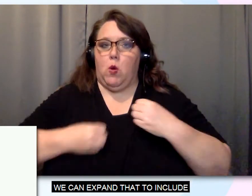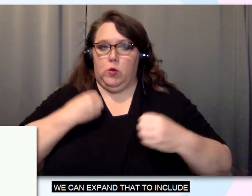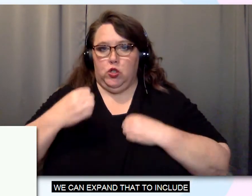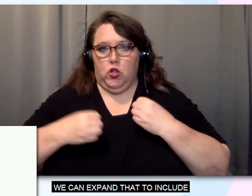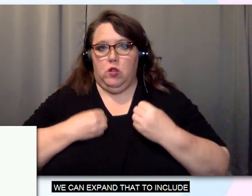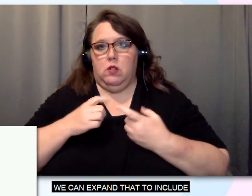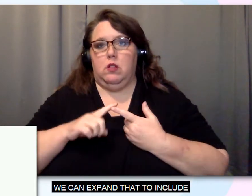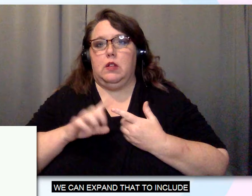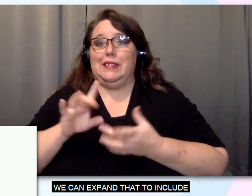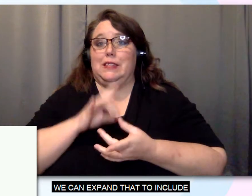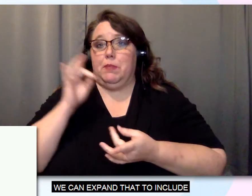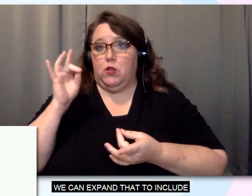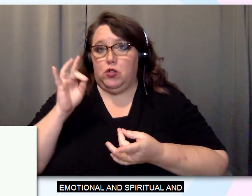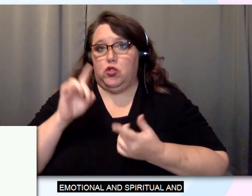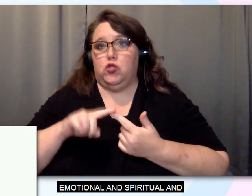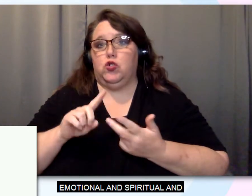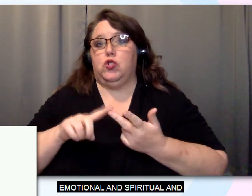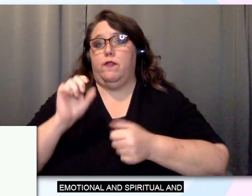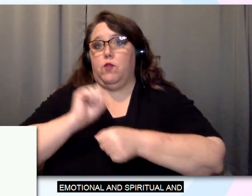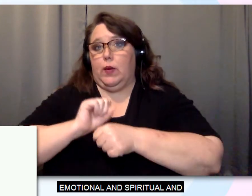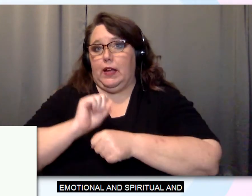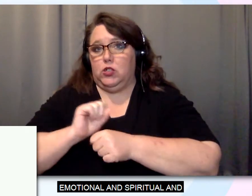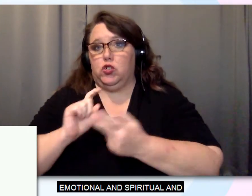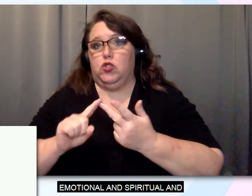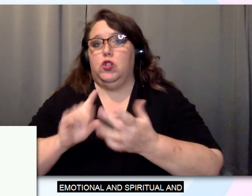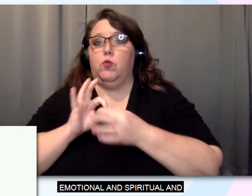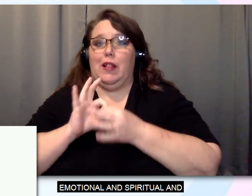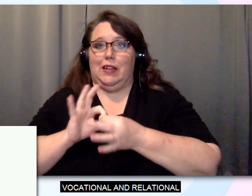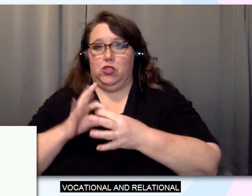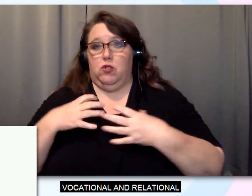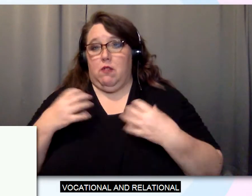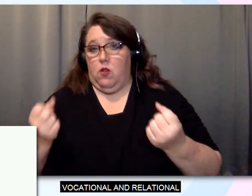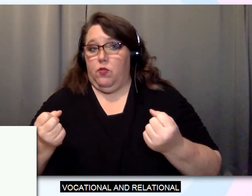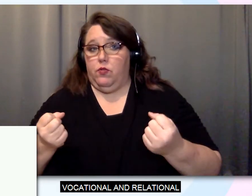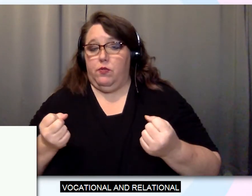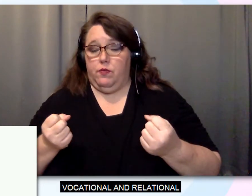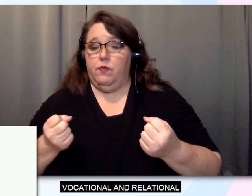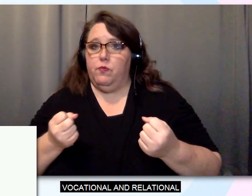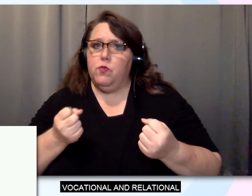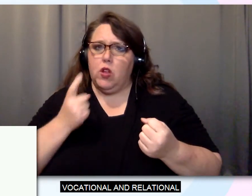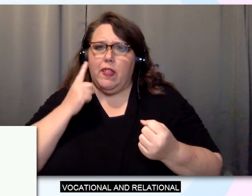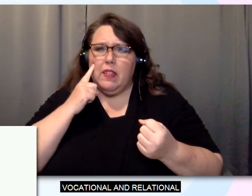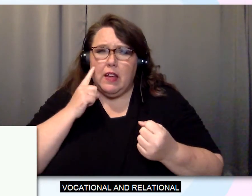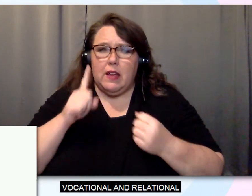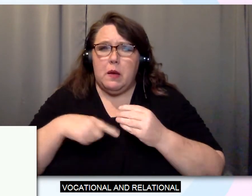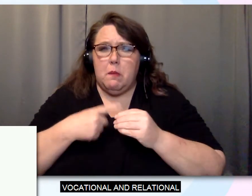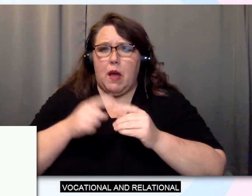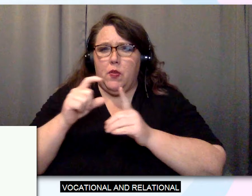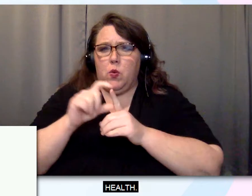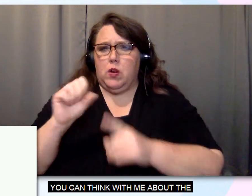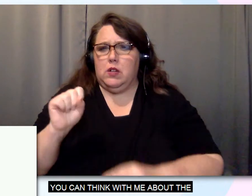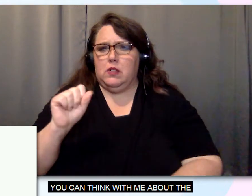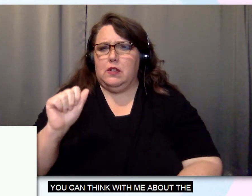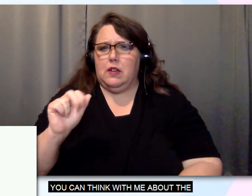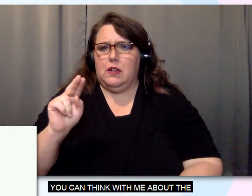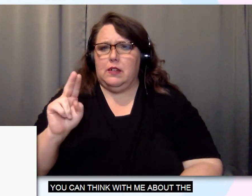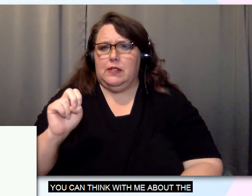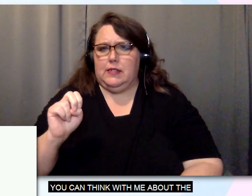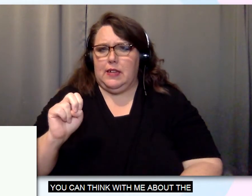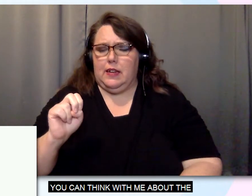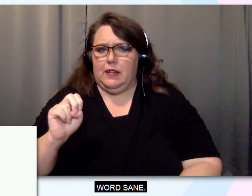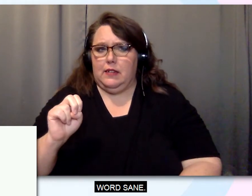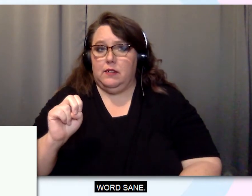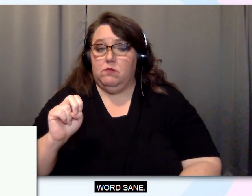include emotional and spiritual and vocational and relational health. So you can think with me about the